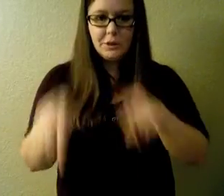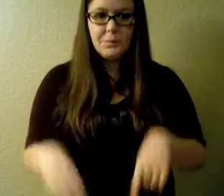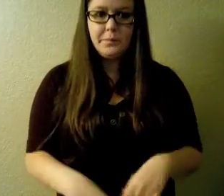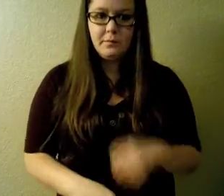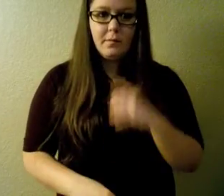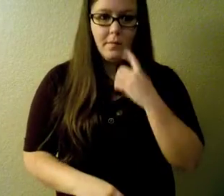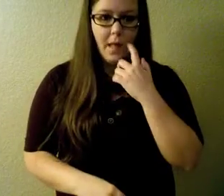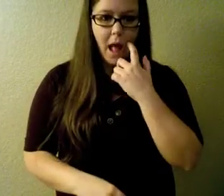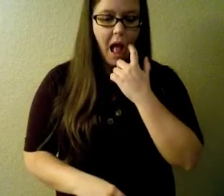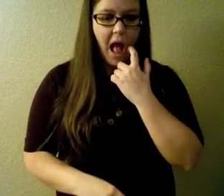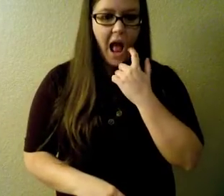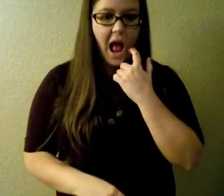What if we have to find